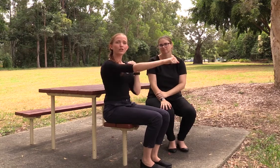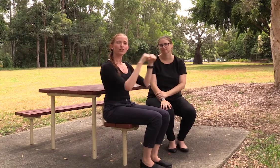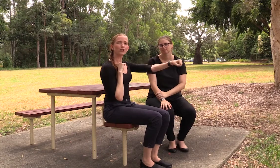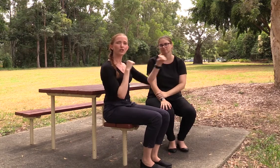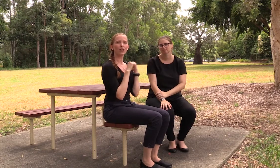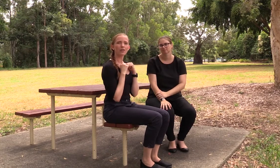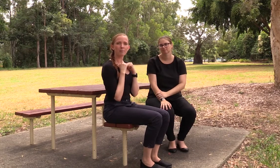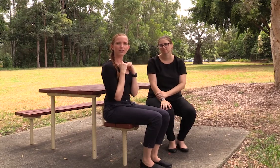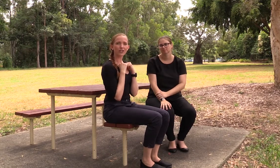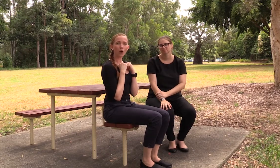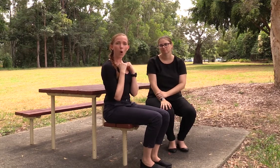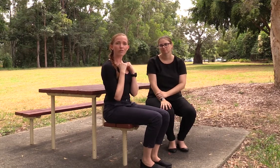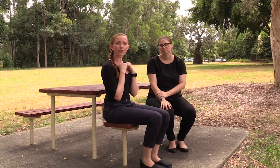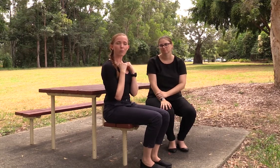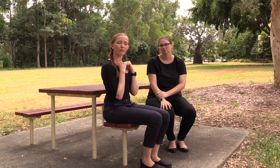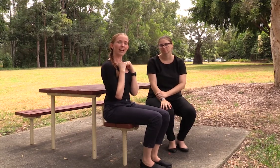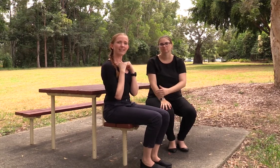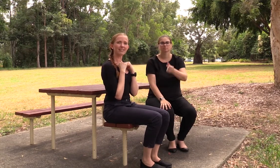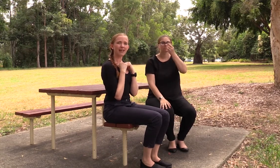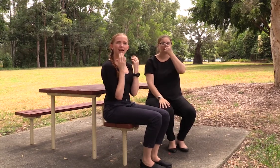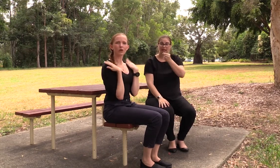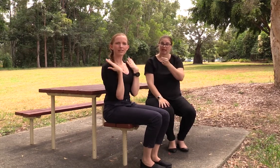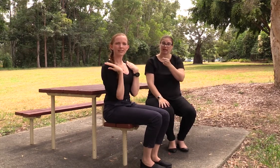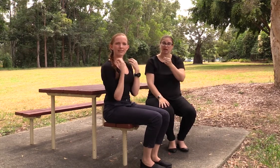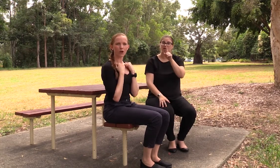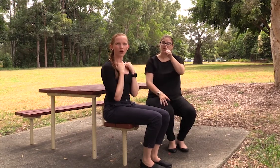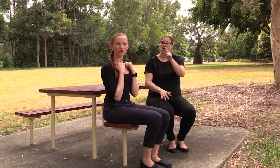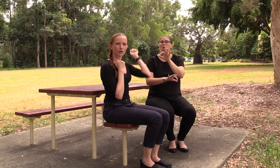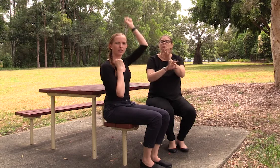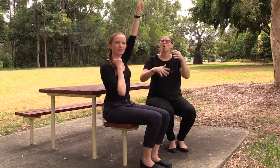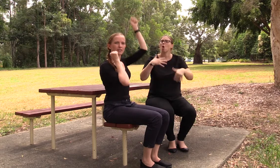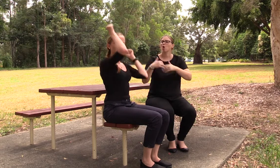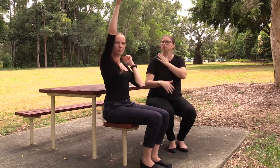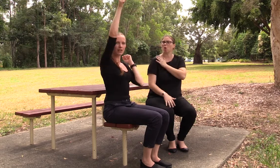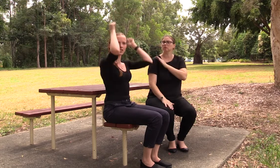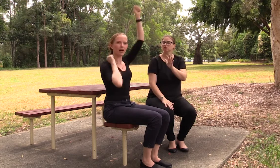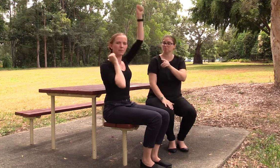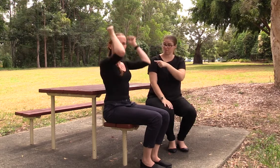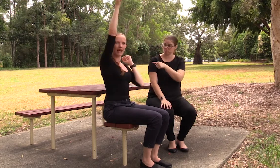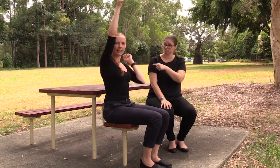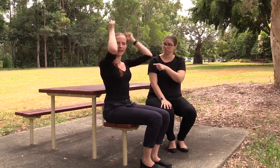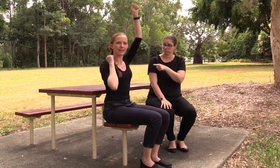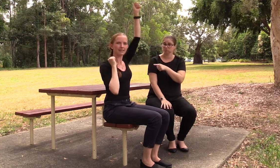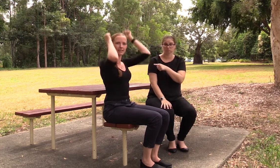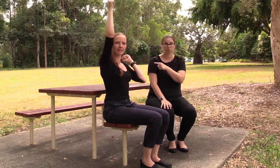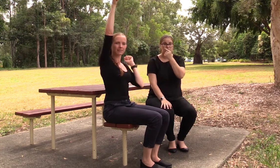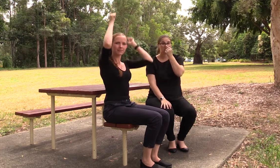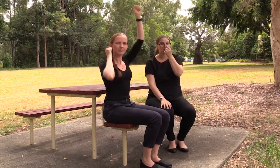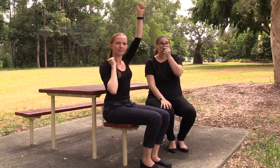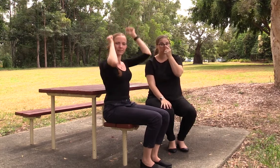You can also do the punching over the top of your head, as long as it doesn't hurt your shoulders. So punching up in the air like